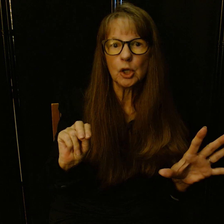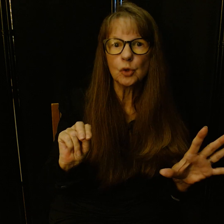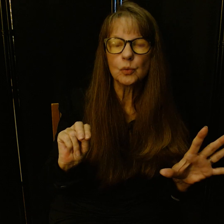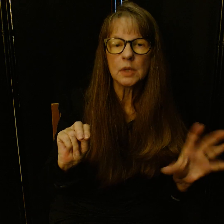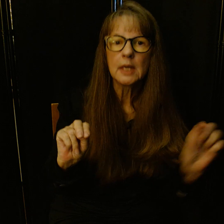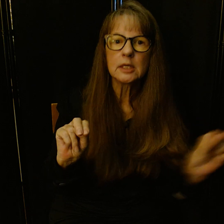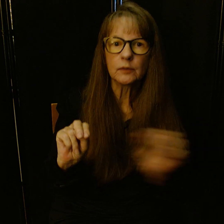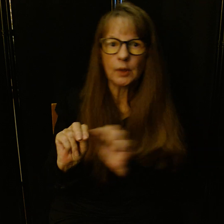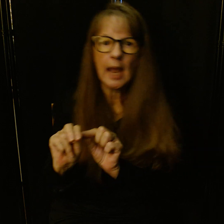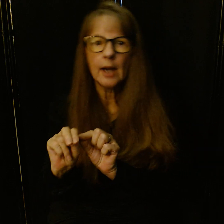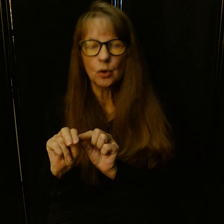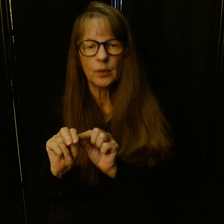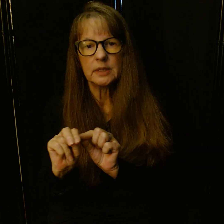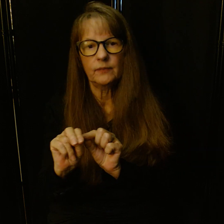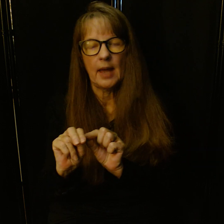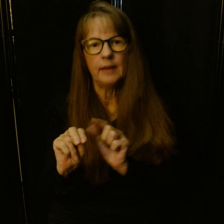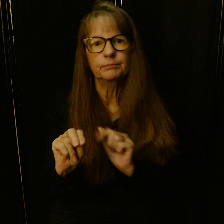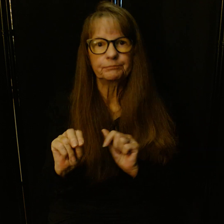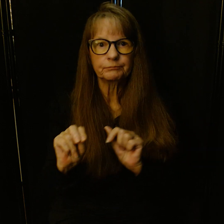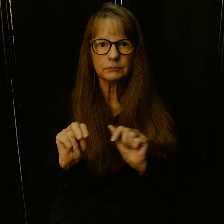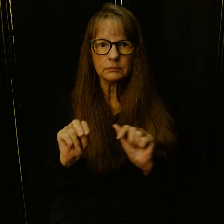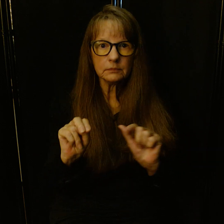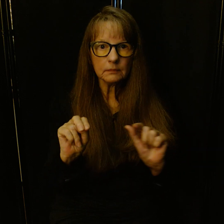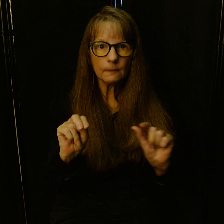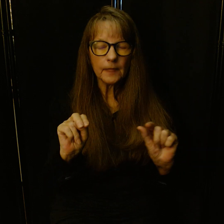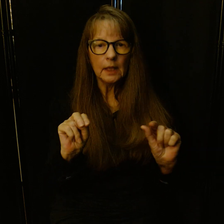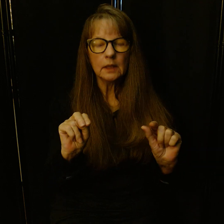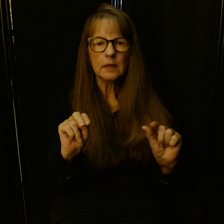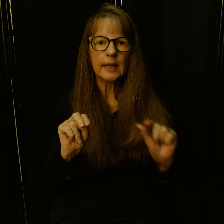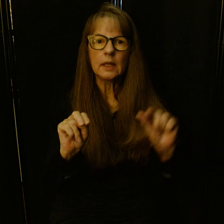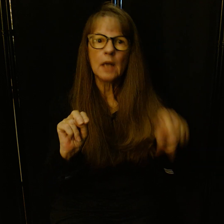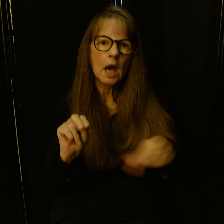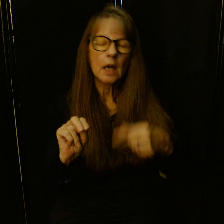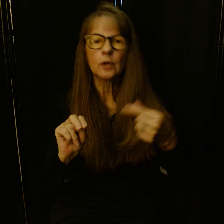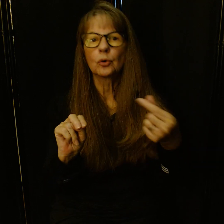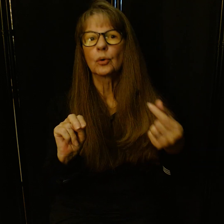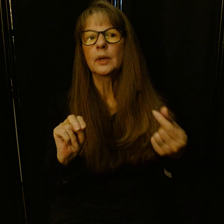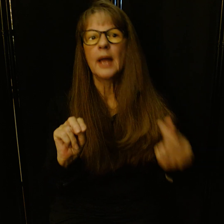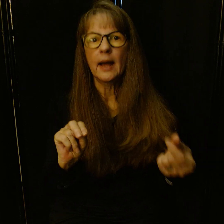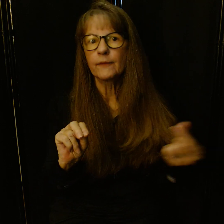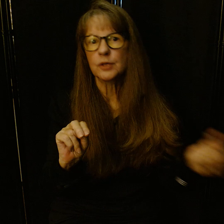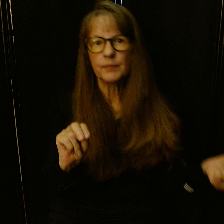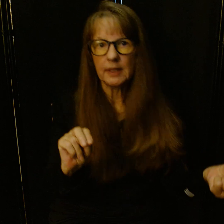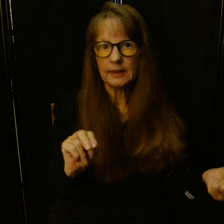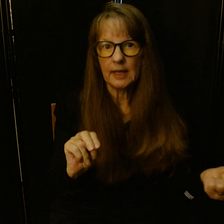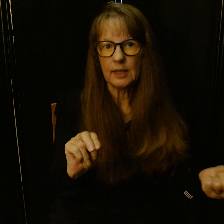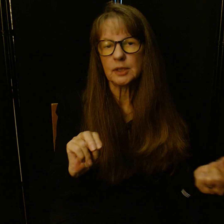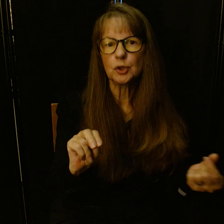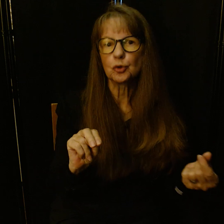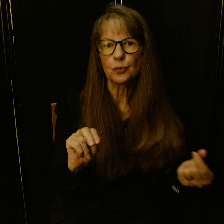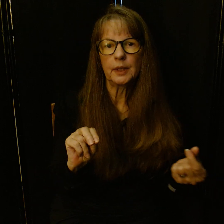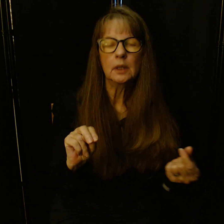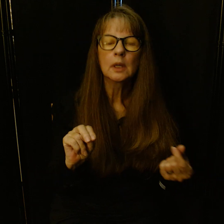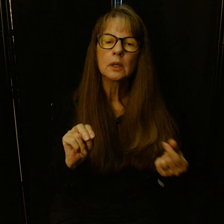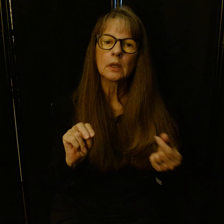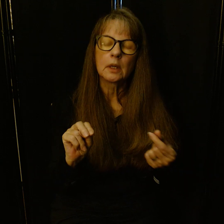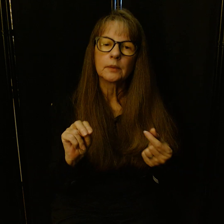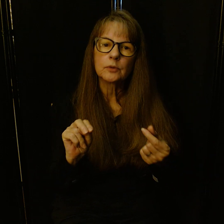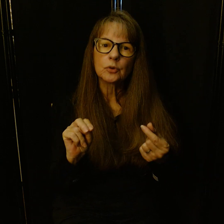use several categories of that, like a gun or a knife or something like that. Just like jewelry. Jewelry